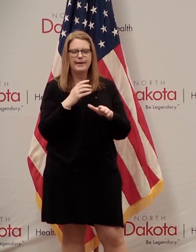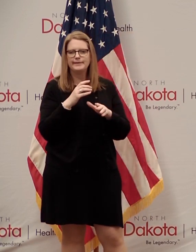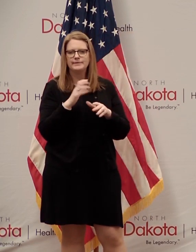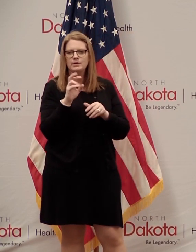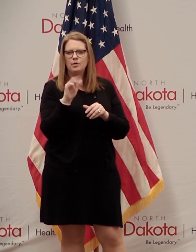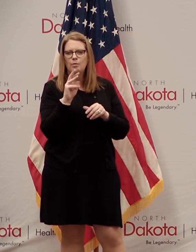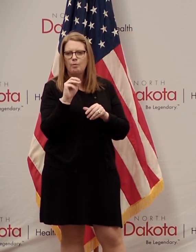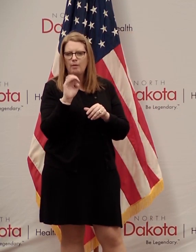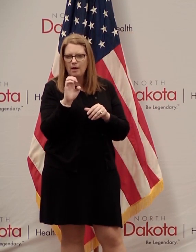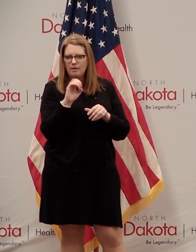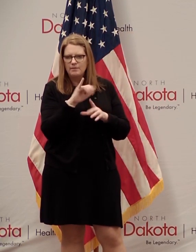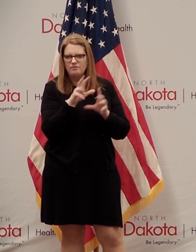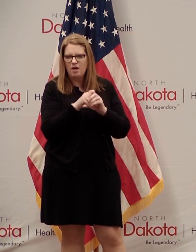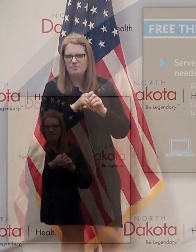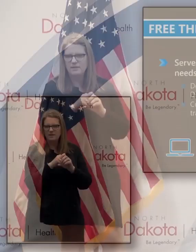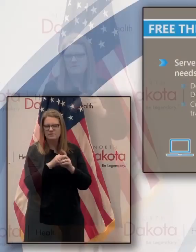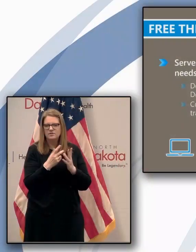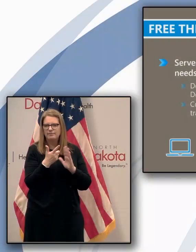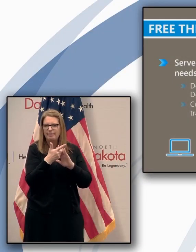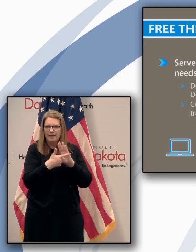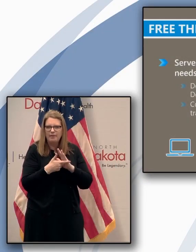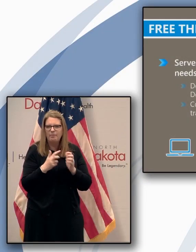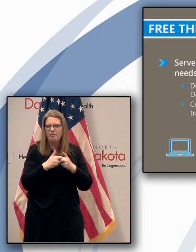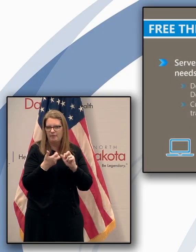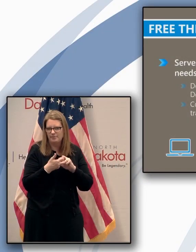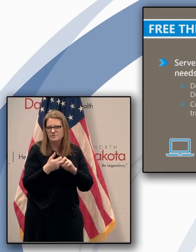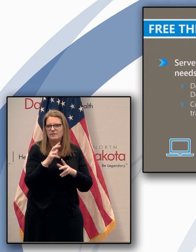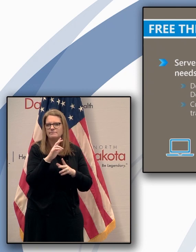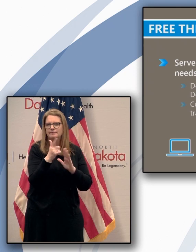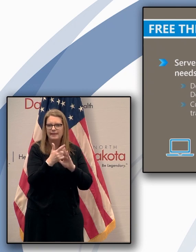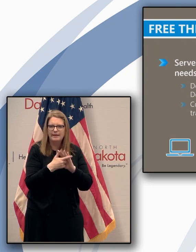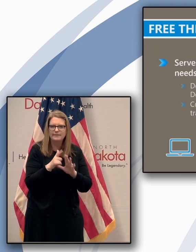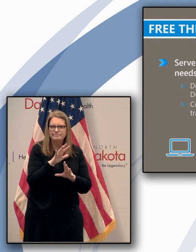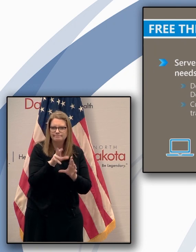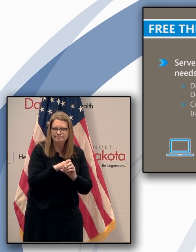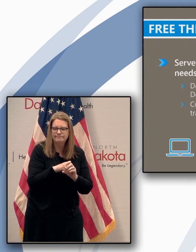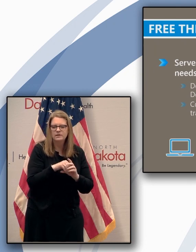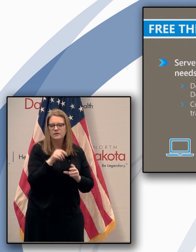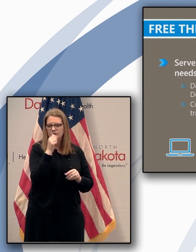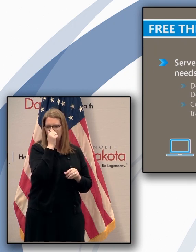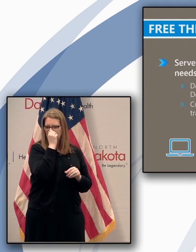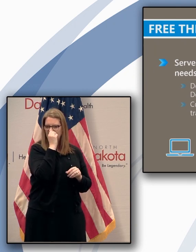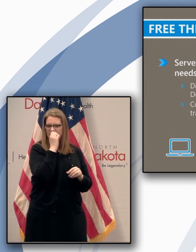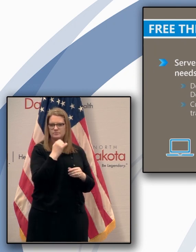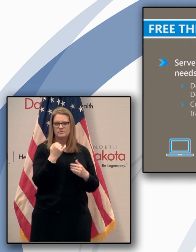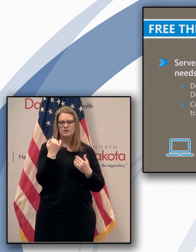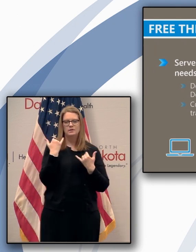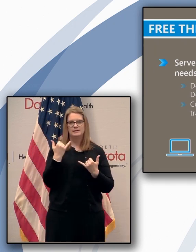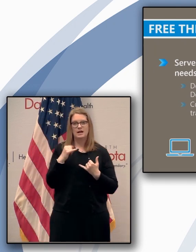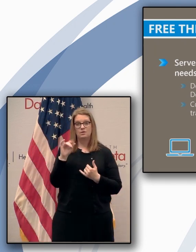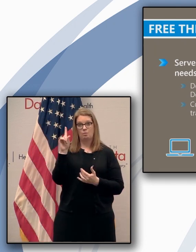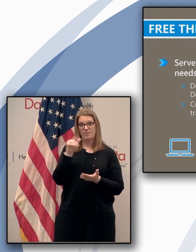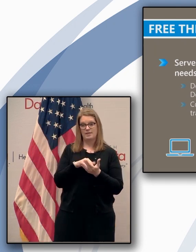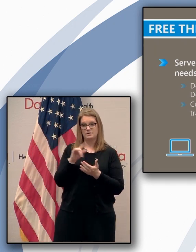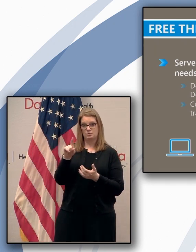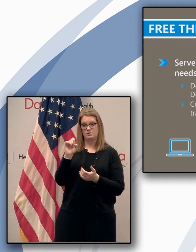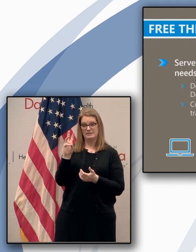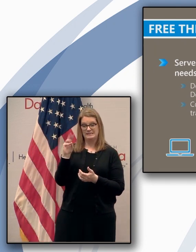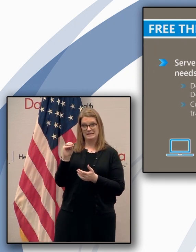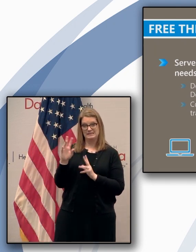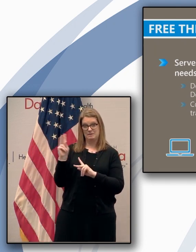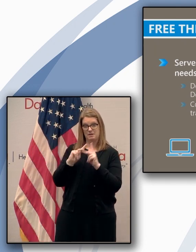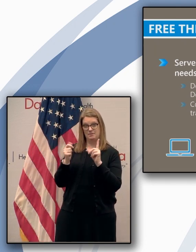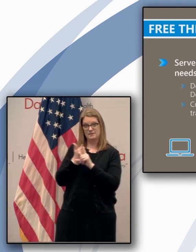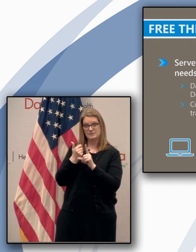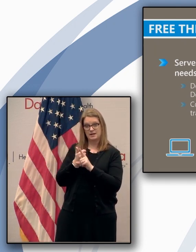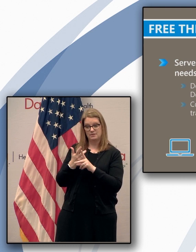and likely that involvement related to the disease of addiction. Currently, there are 1,160 individuals who are receiving services